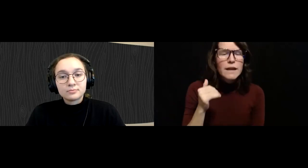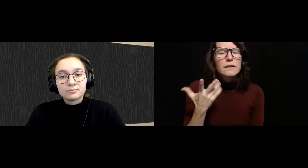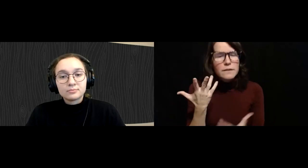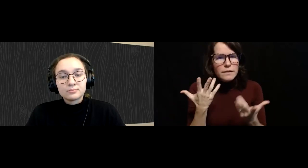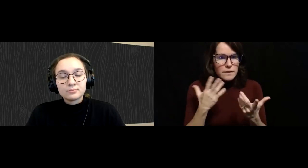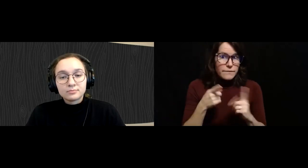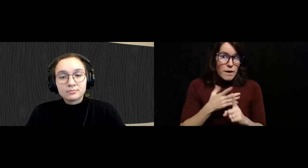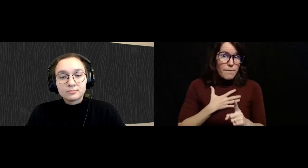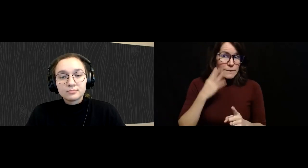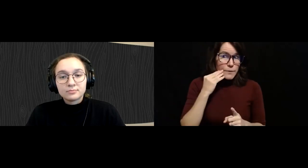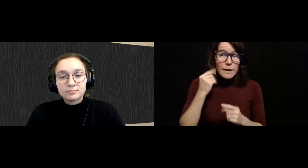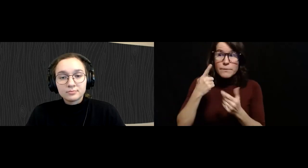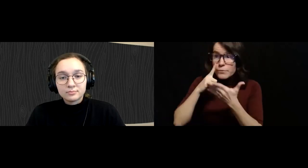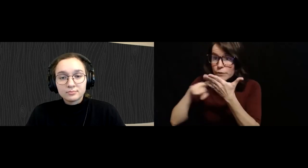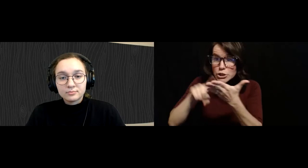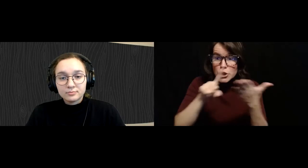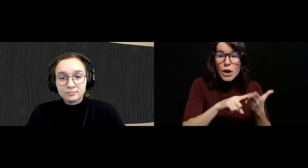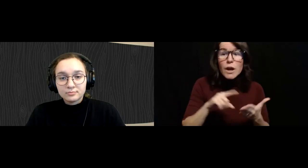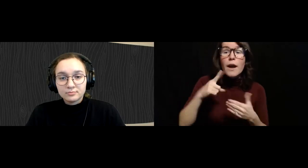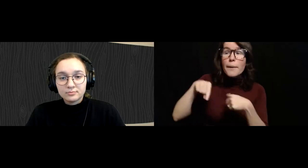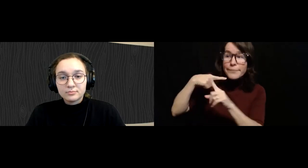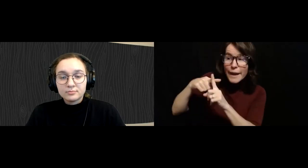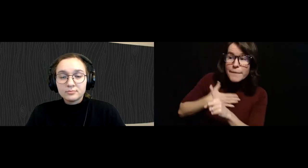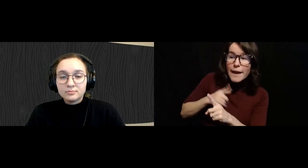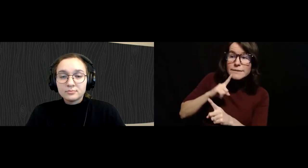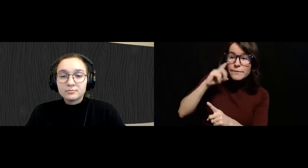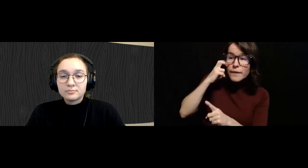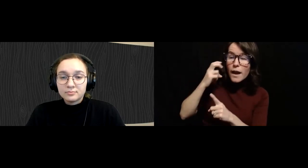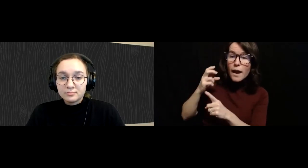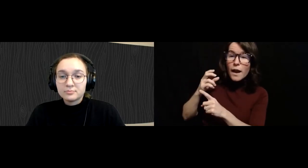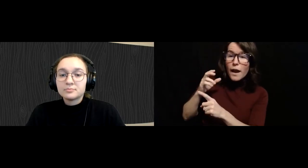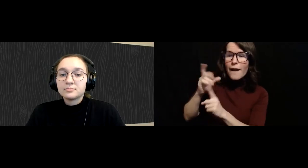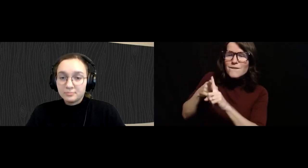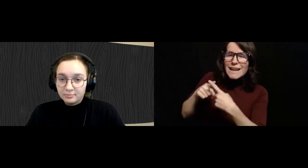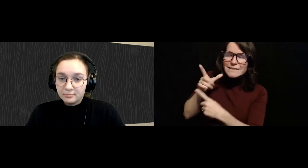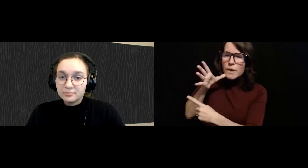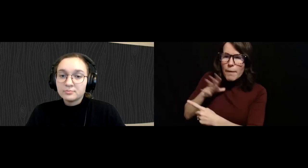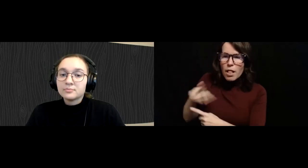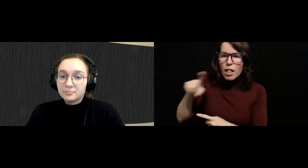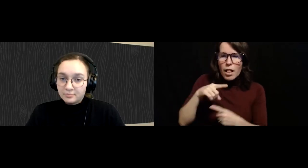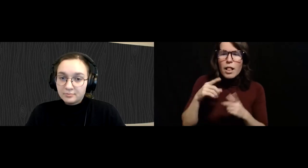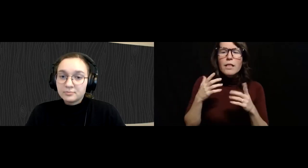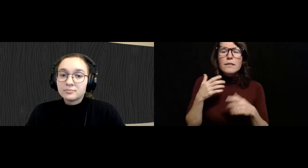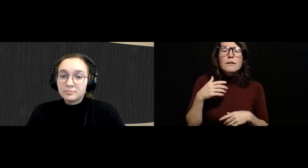I would suggest having a C-section instead of a natural birth, because in research, I have found